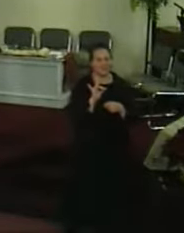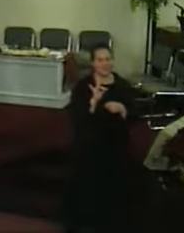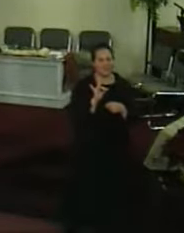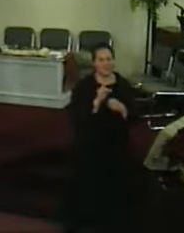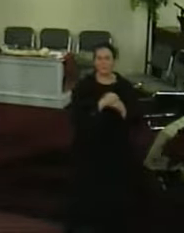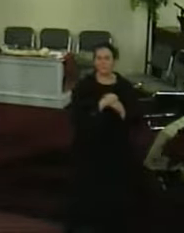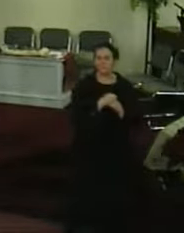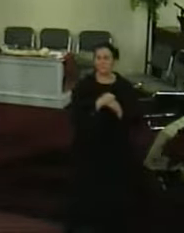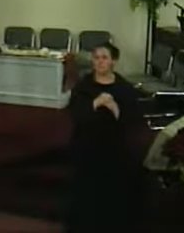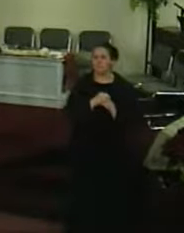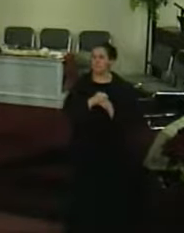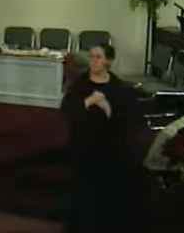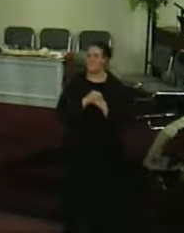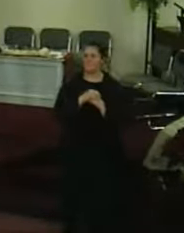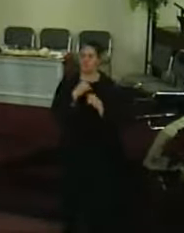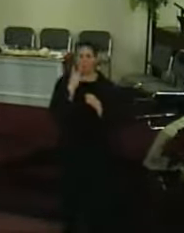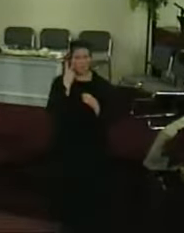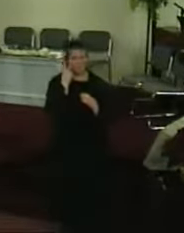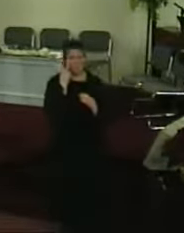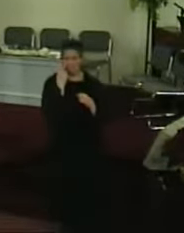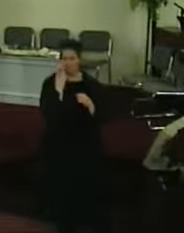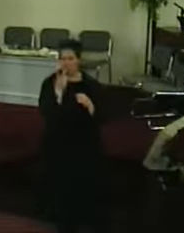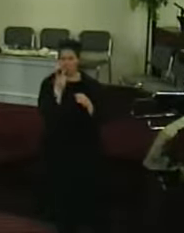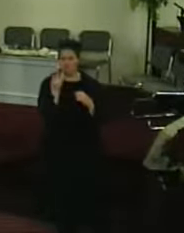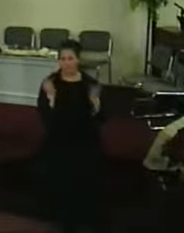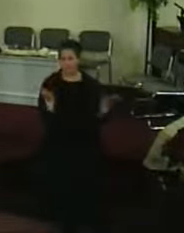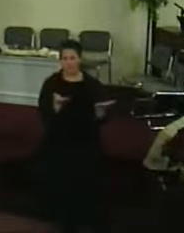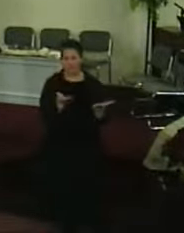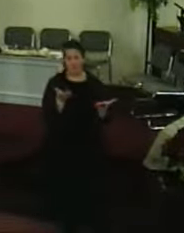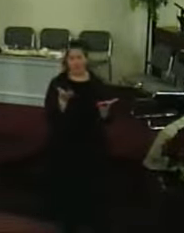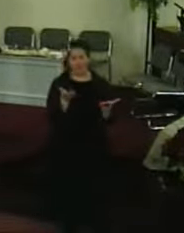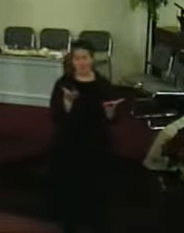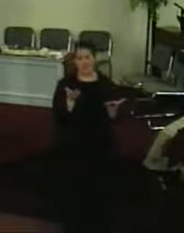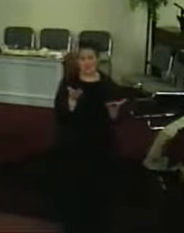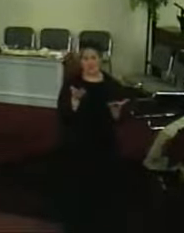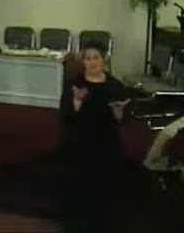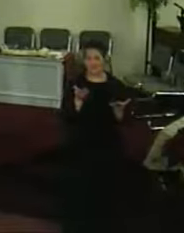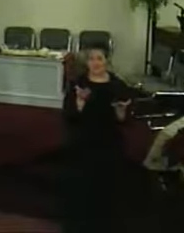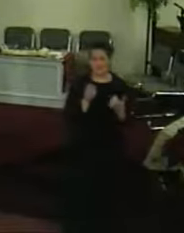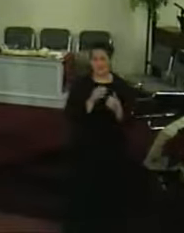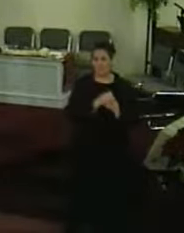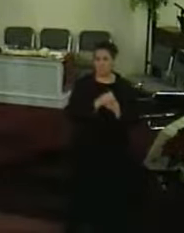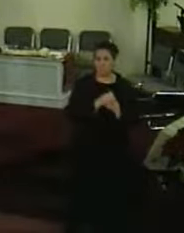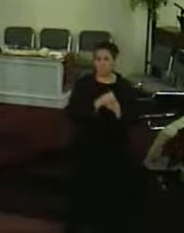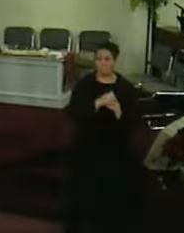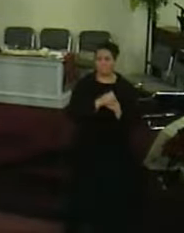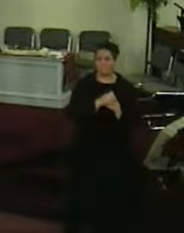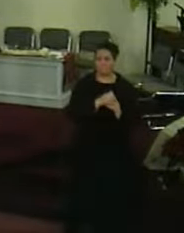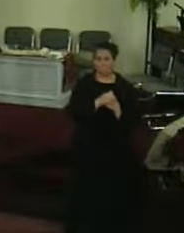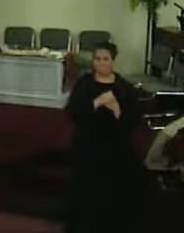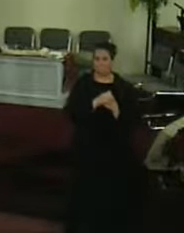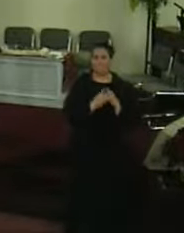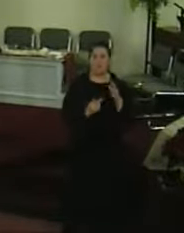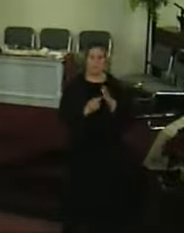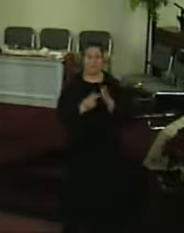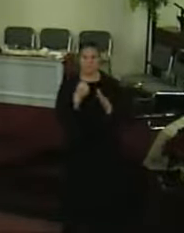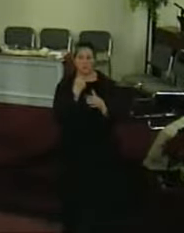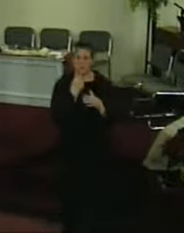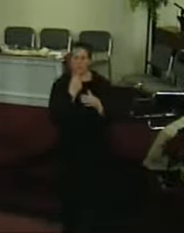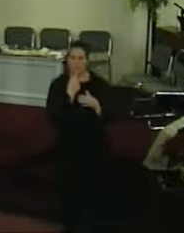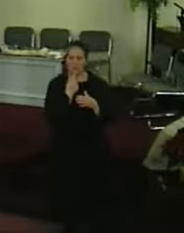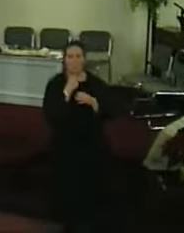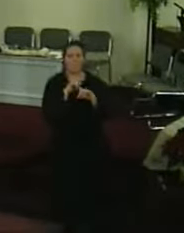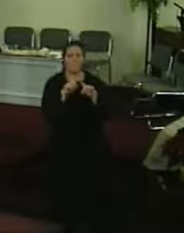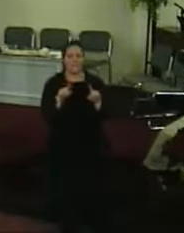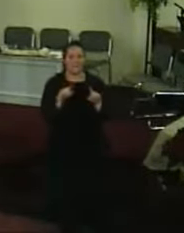While we look not at things which are seen, Paul said, but at the